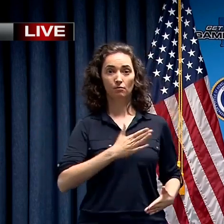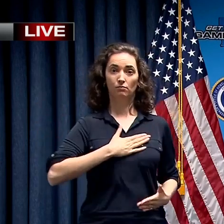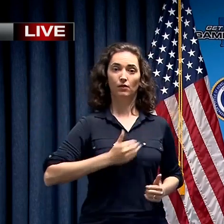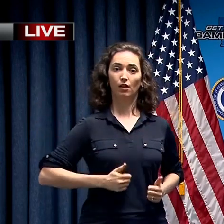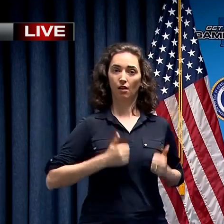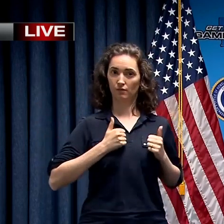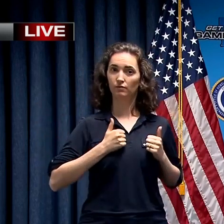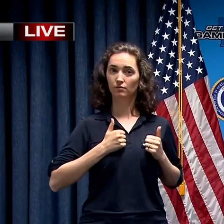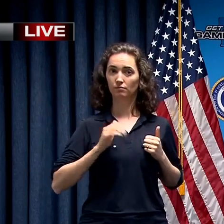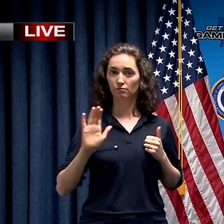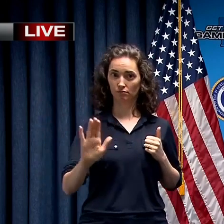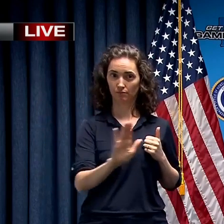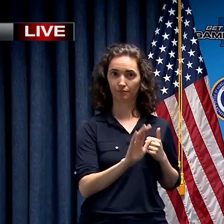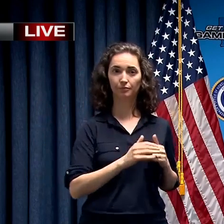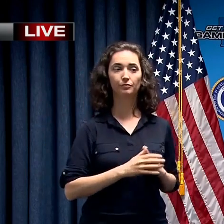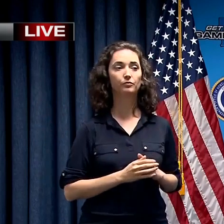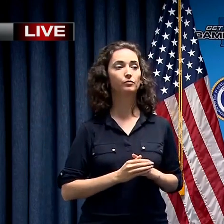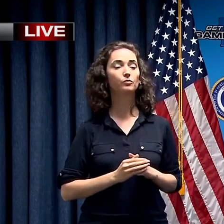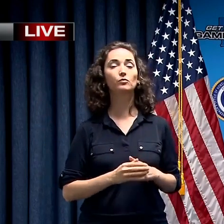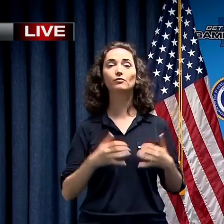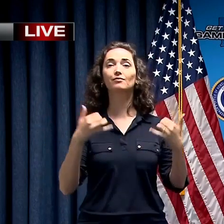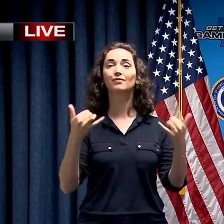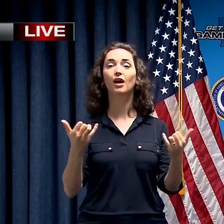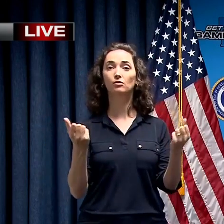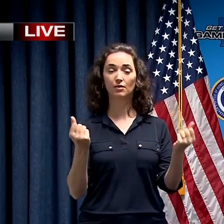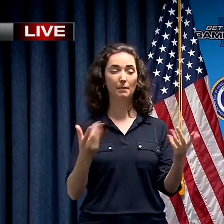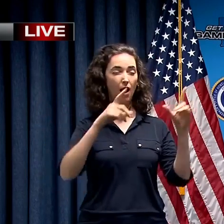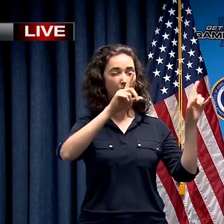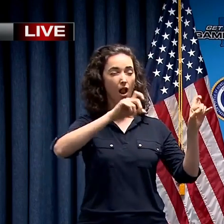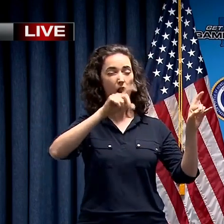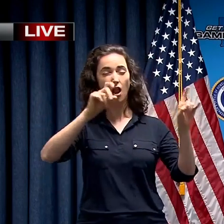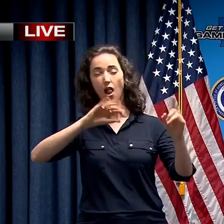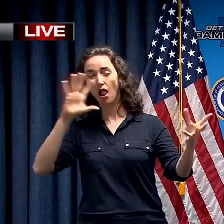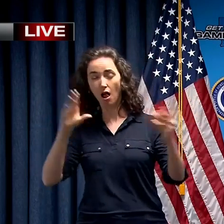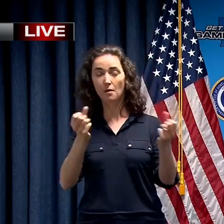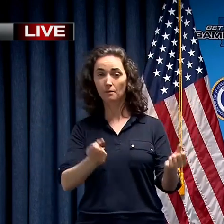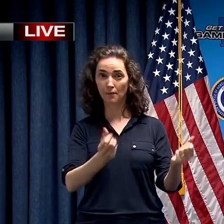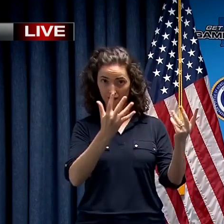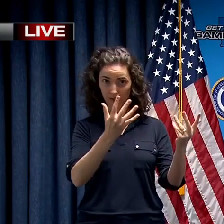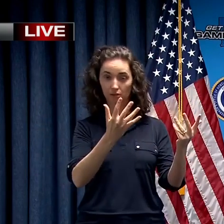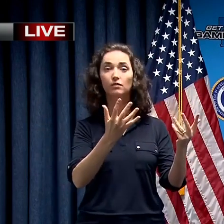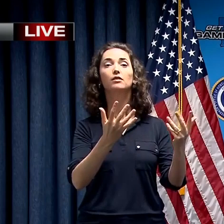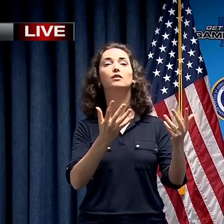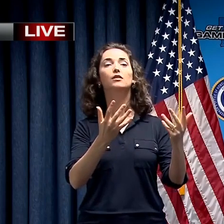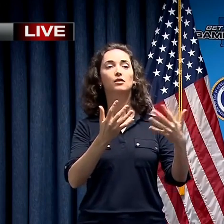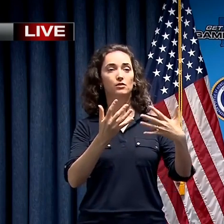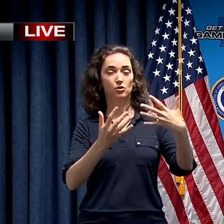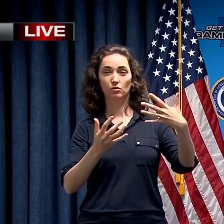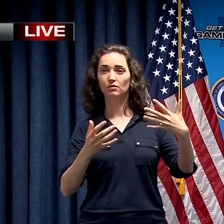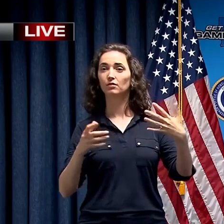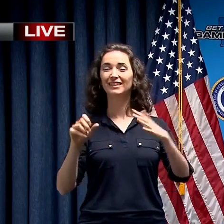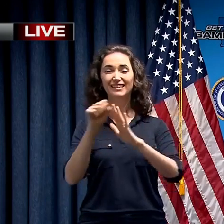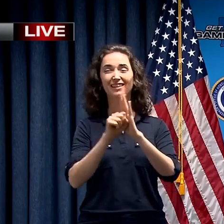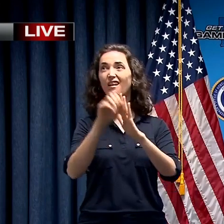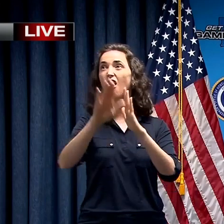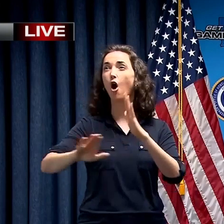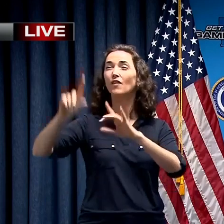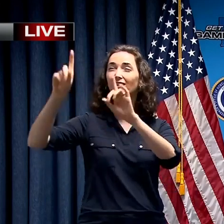53,645 tests to date, Louisiana is second in the nation per capita. This is important because it does help us to see what's out